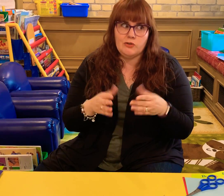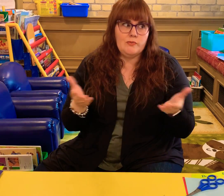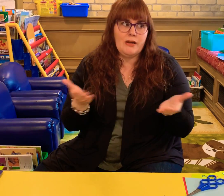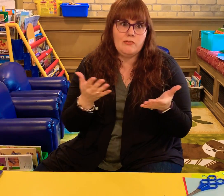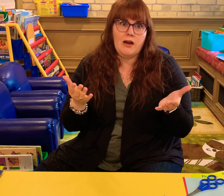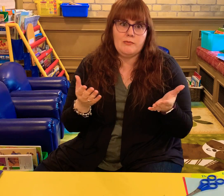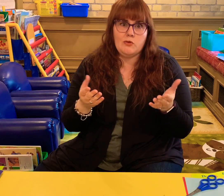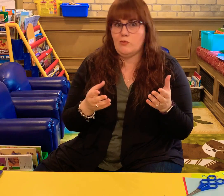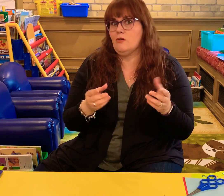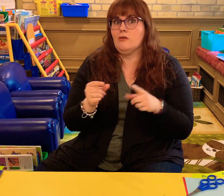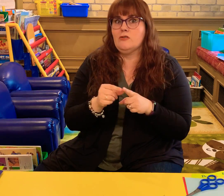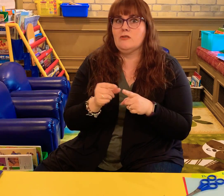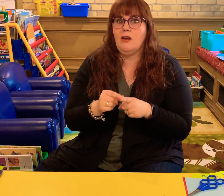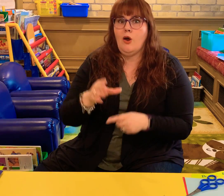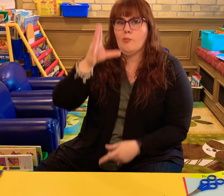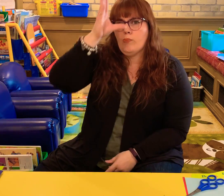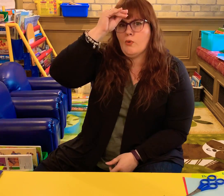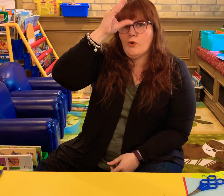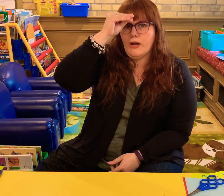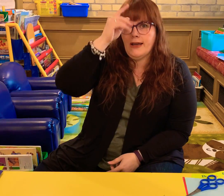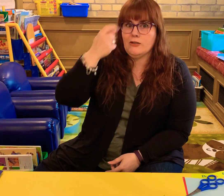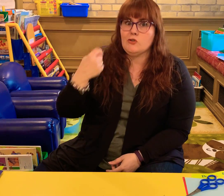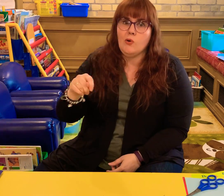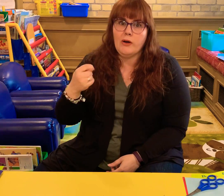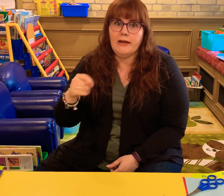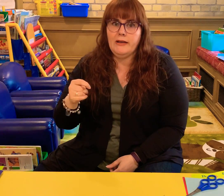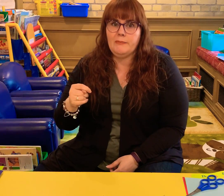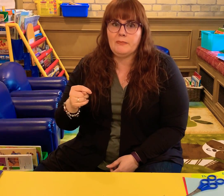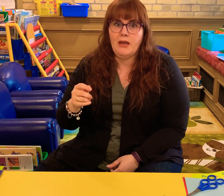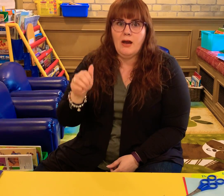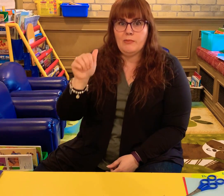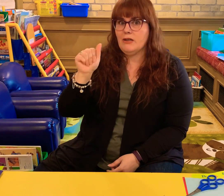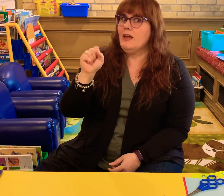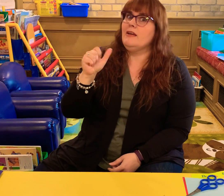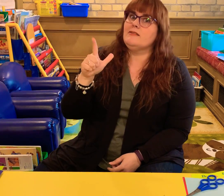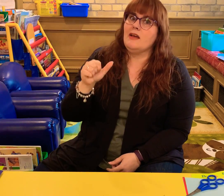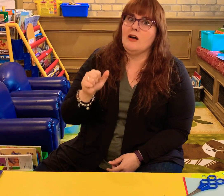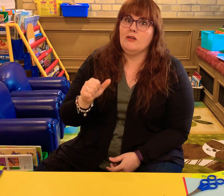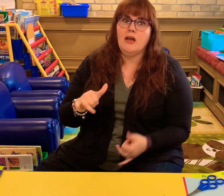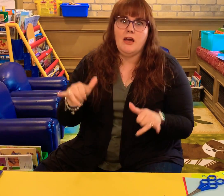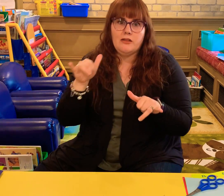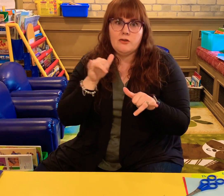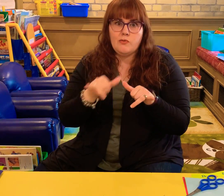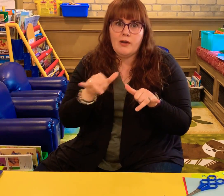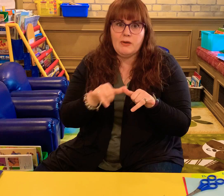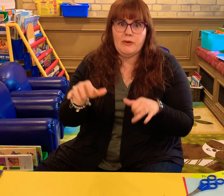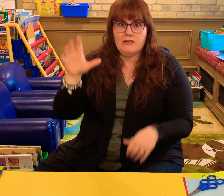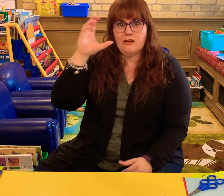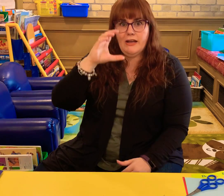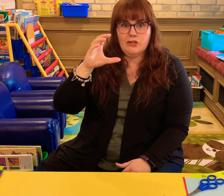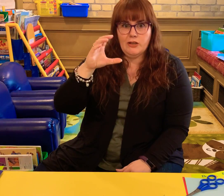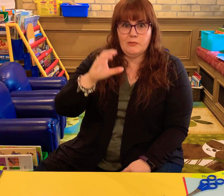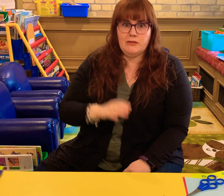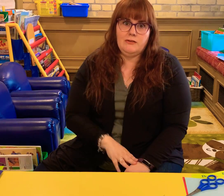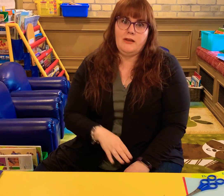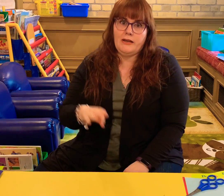you might rhyme the words boy and toy but in ASL they're rhyming based on hand shapes like